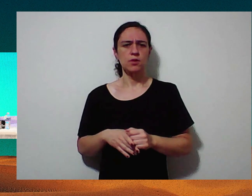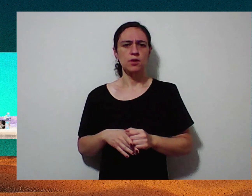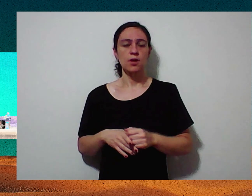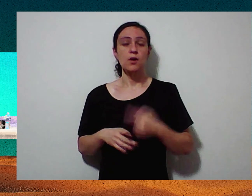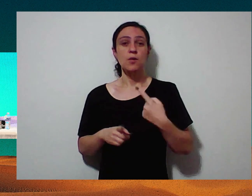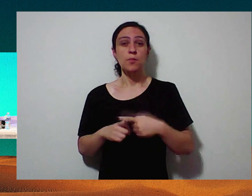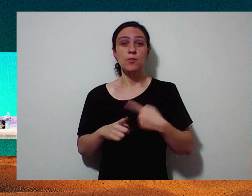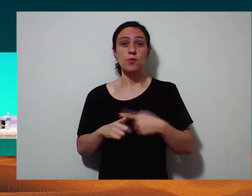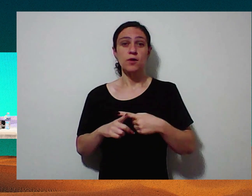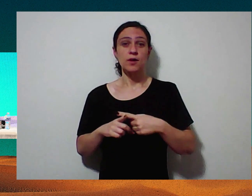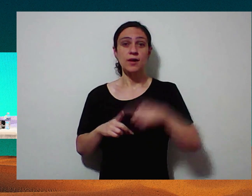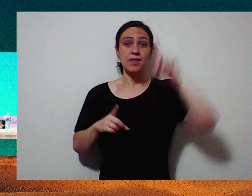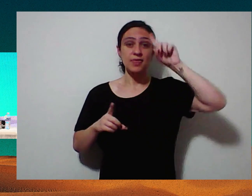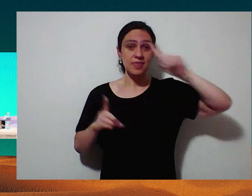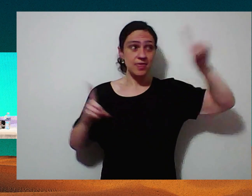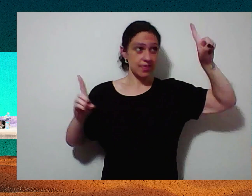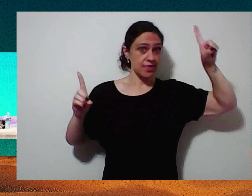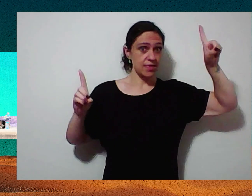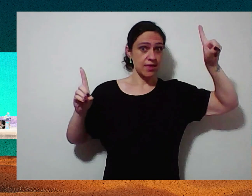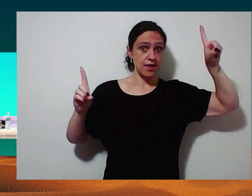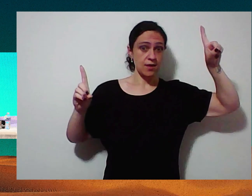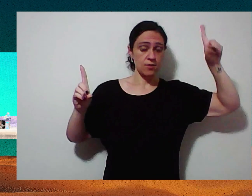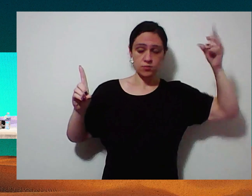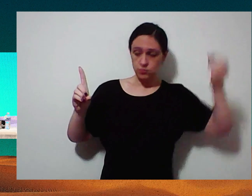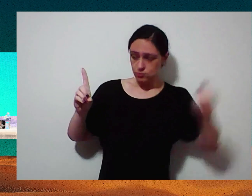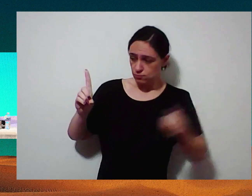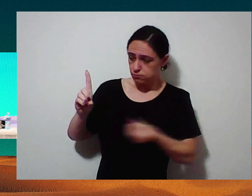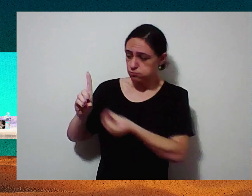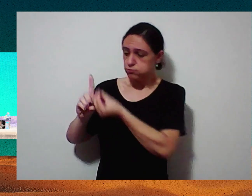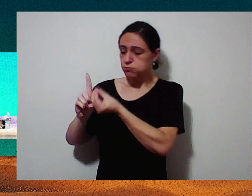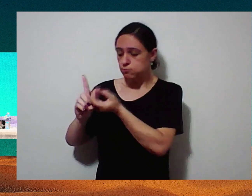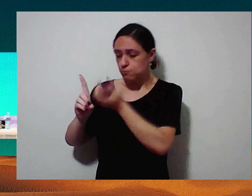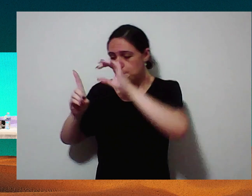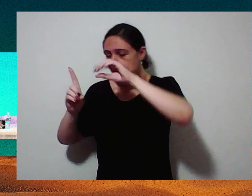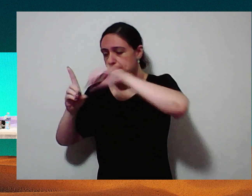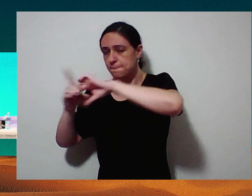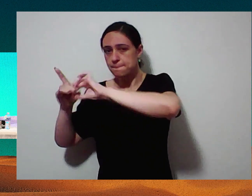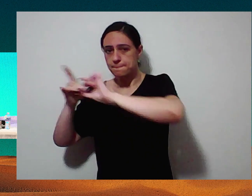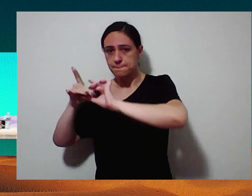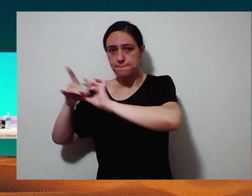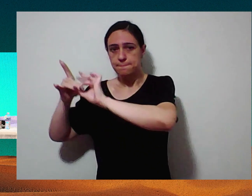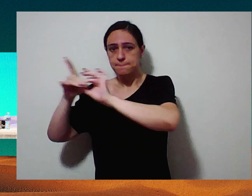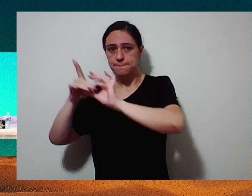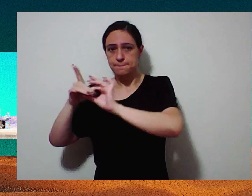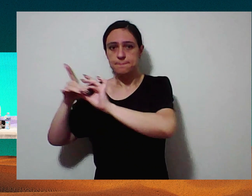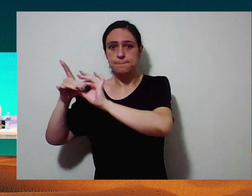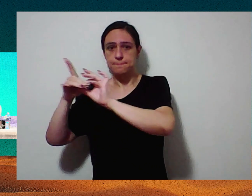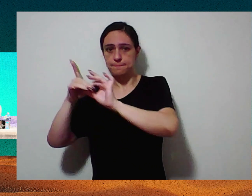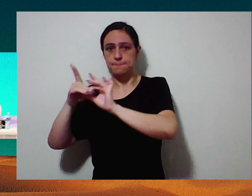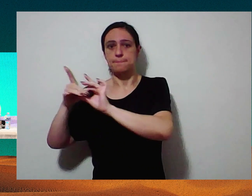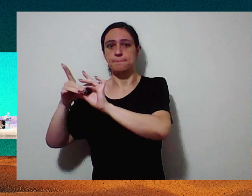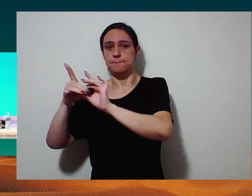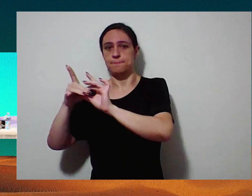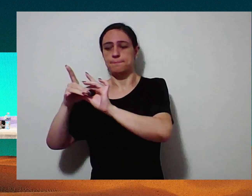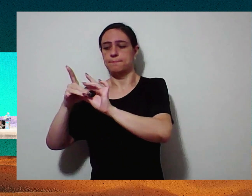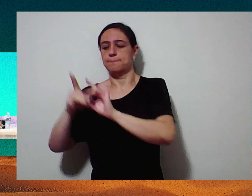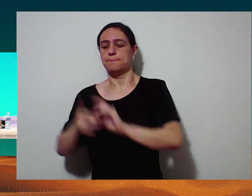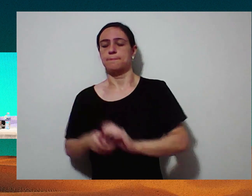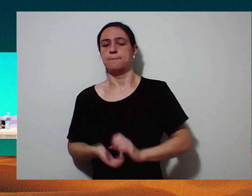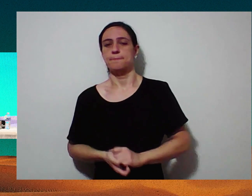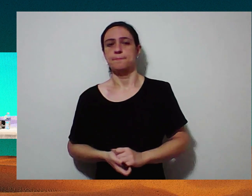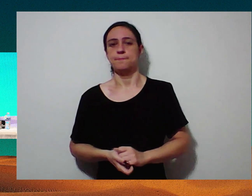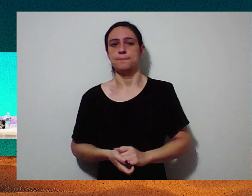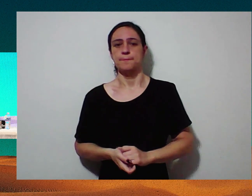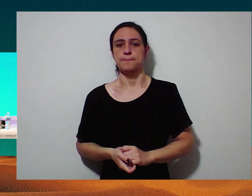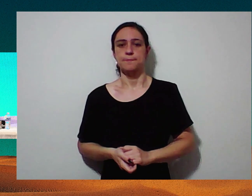Deus poderoso possa habitar no homem. So that God, who is life and powerful, may dwell within man. Para que